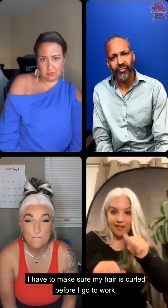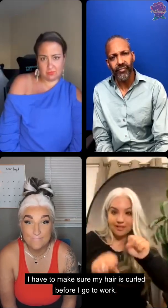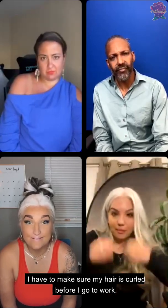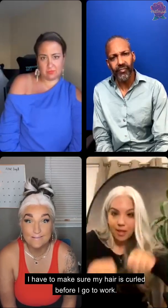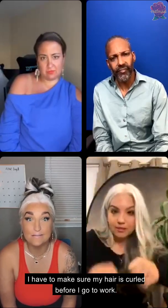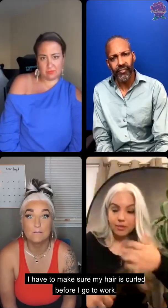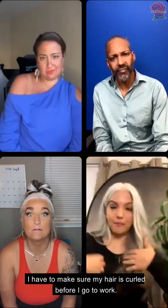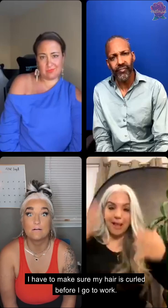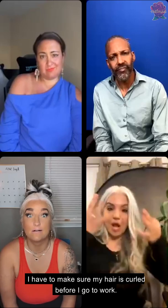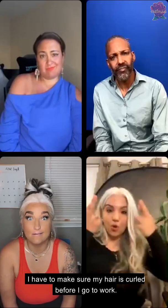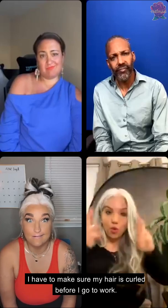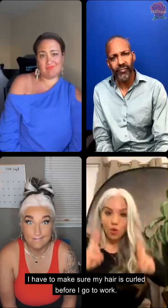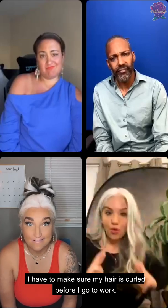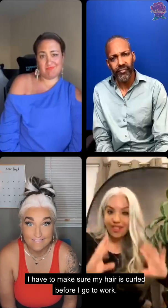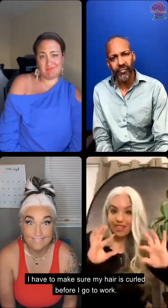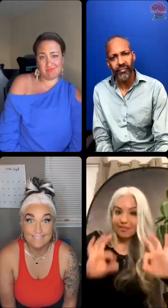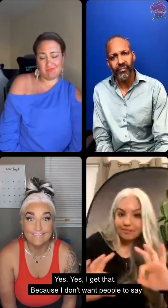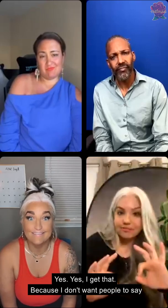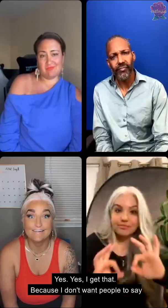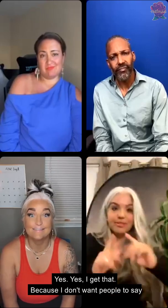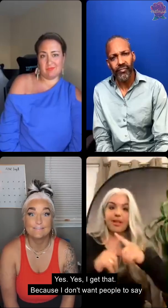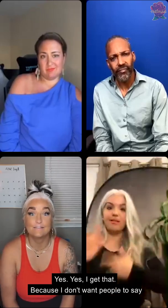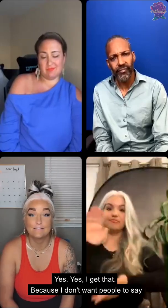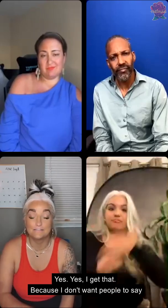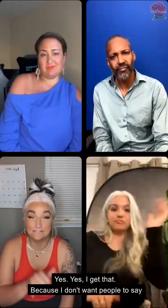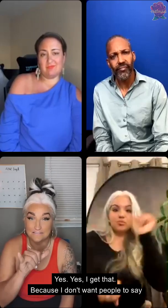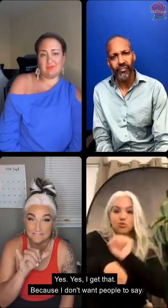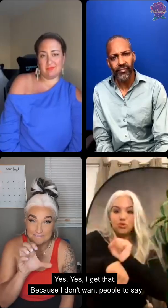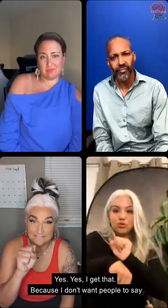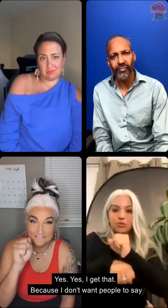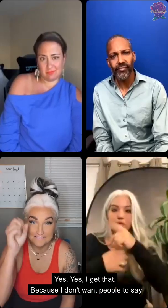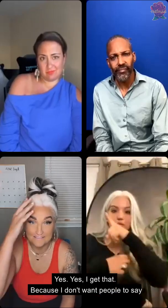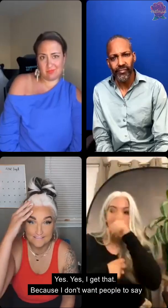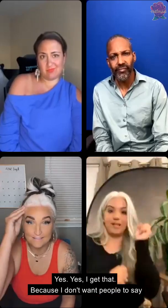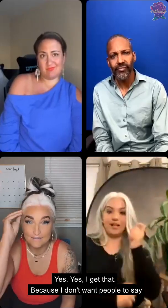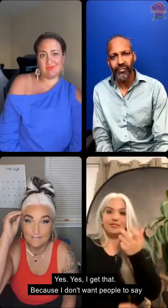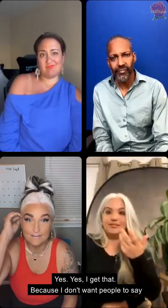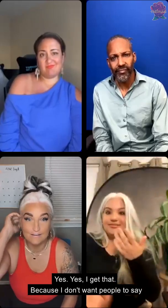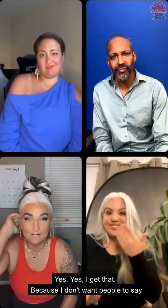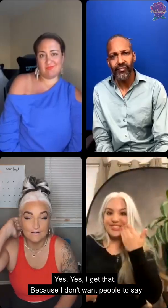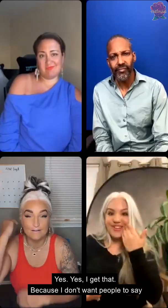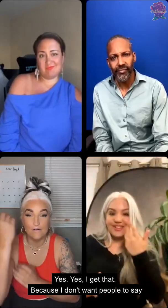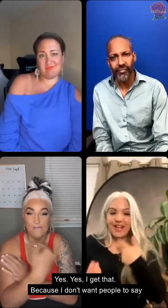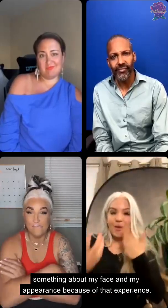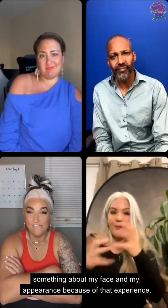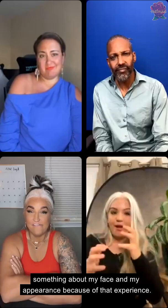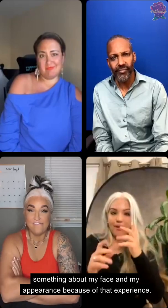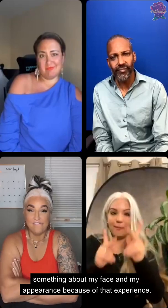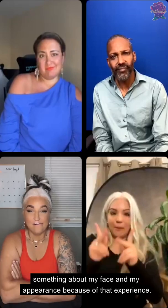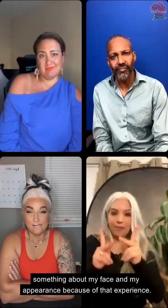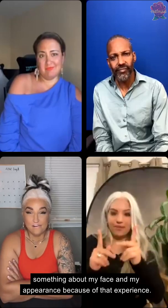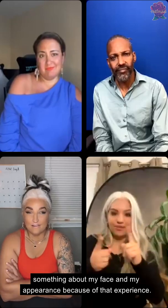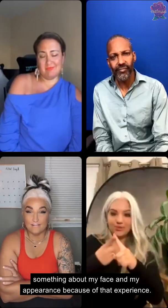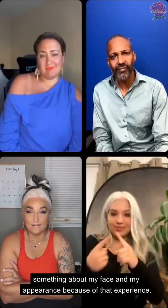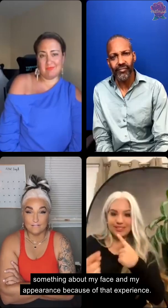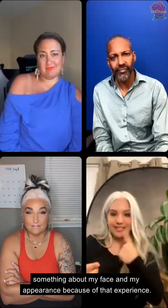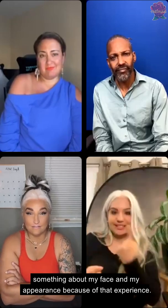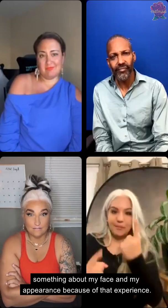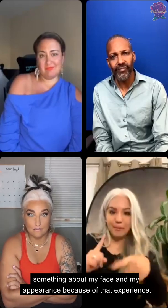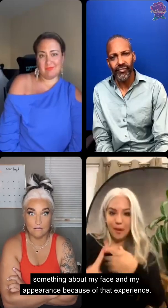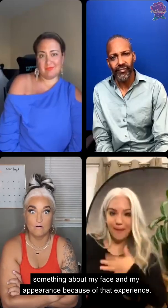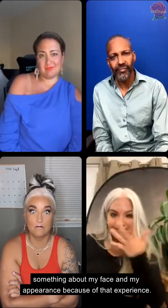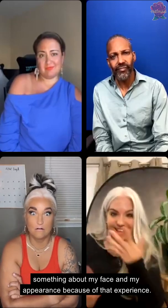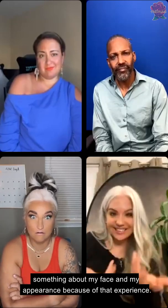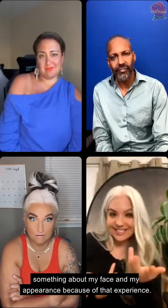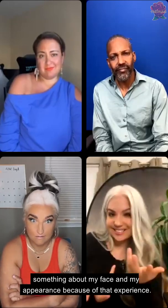as possible. I have to make sure my hair is curled before I go to work. Yes, yes, I get that. Because I don't want people to say something about